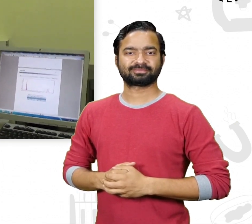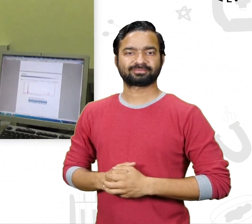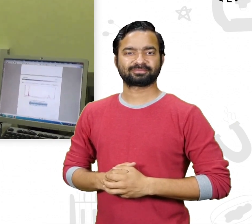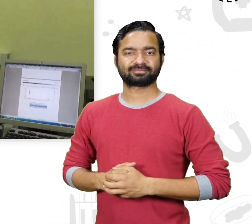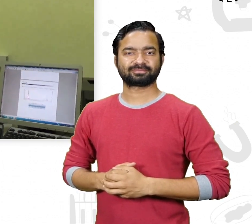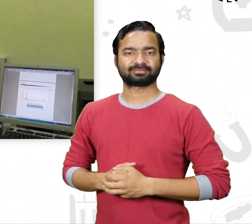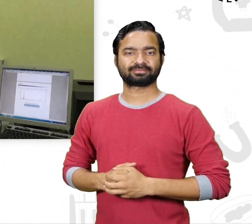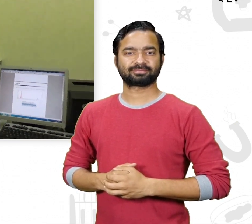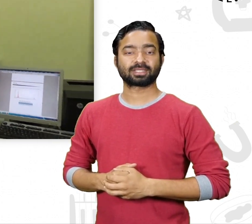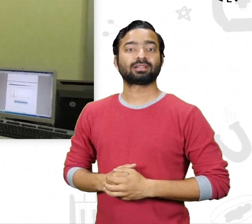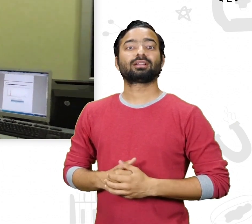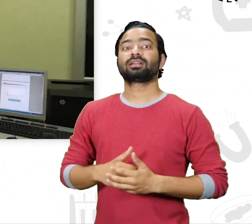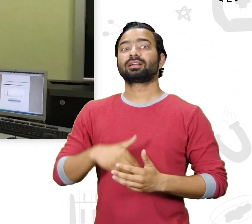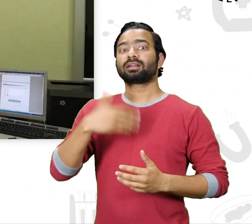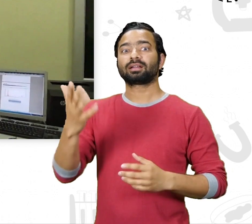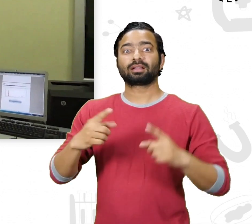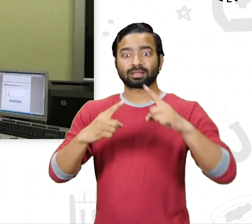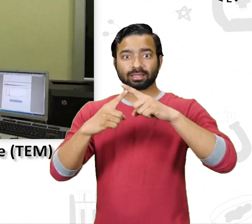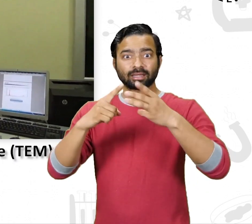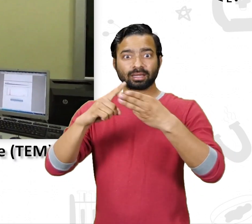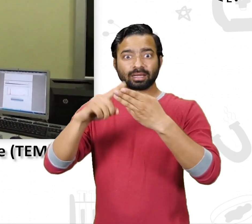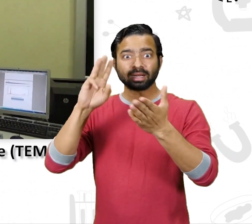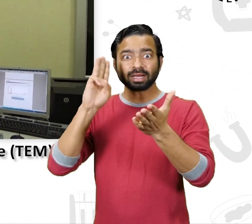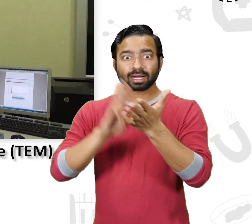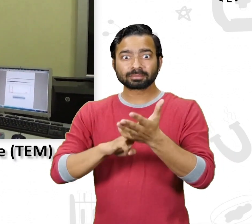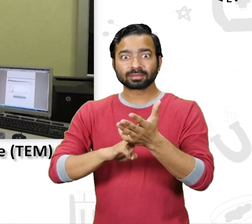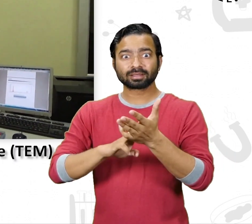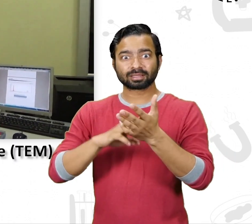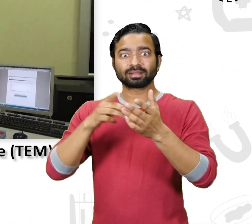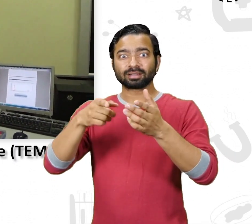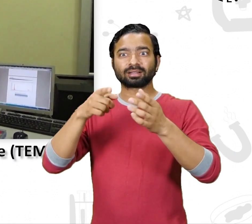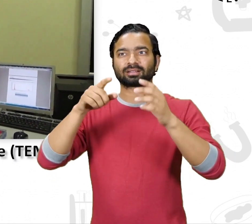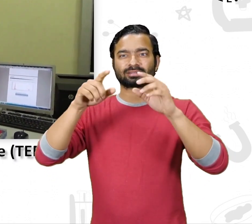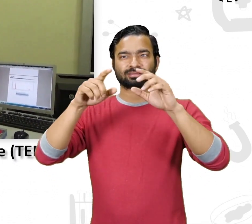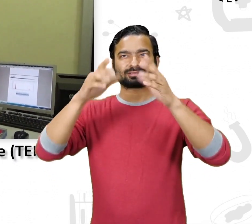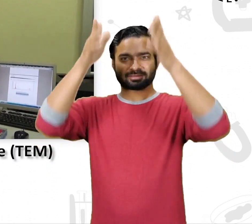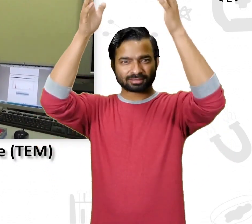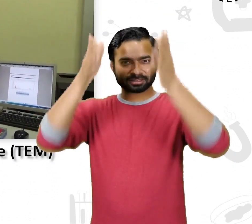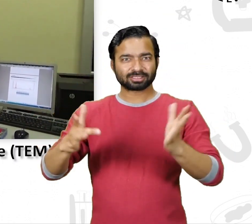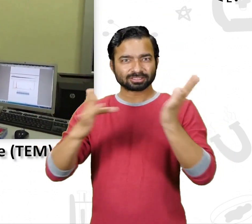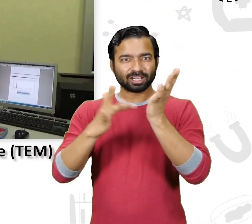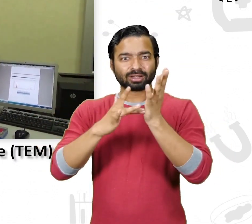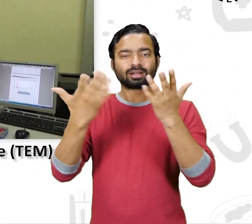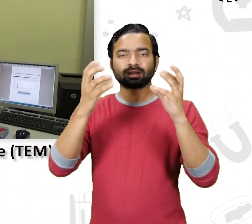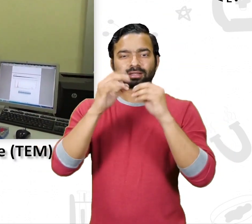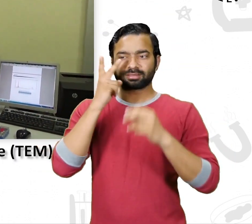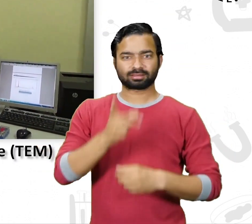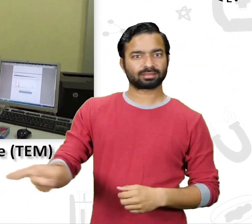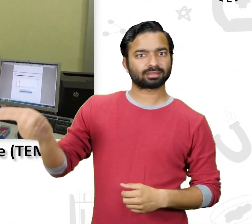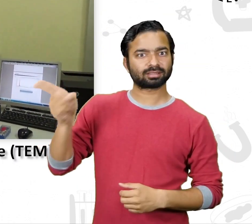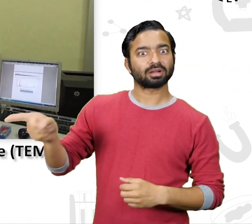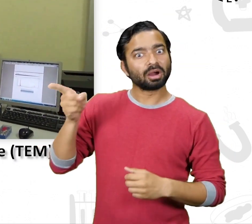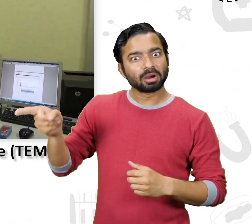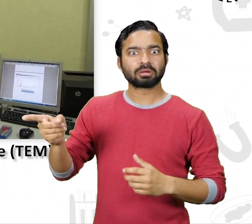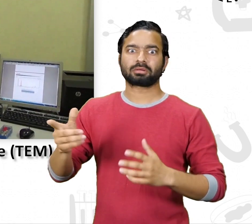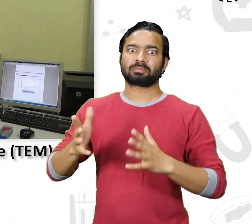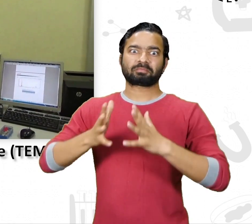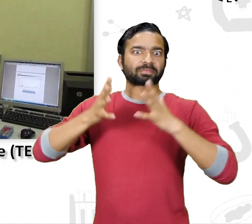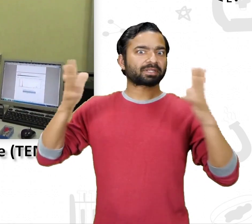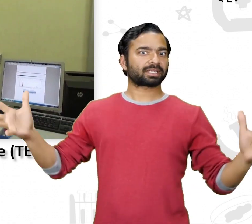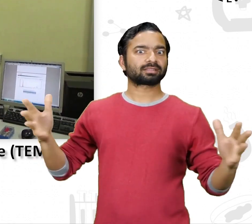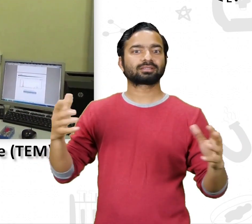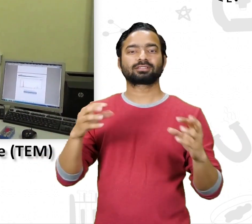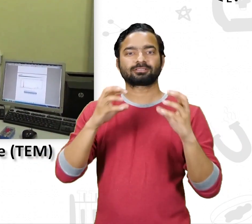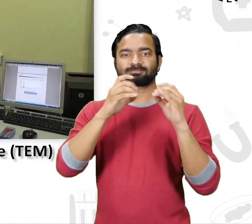scanning electron microscope. So this machine is used for shape, size,